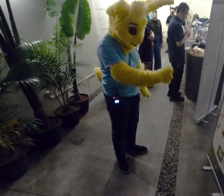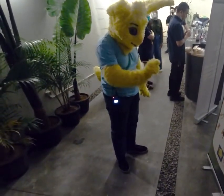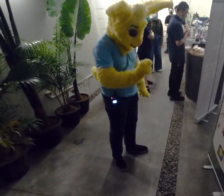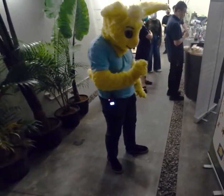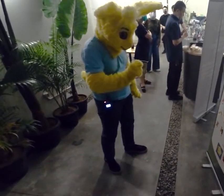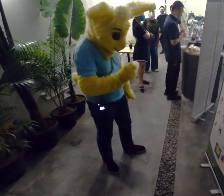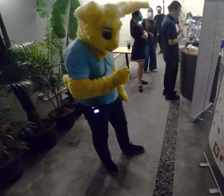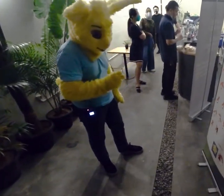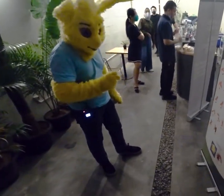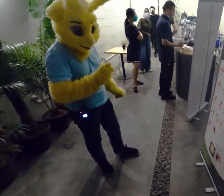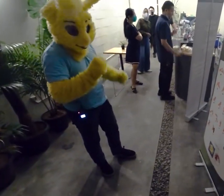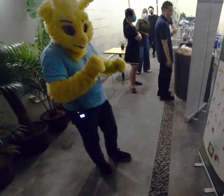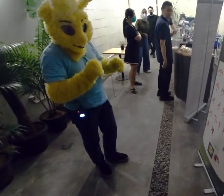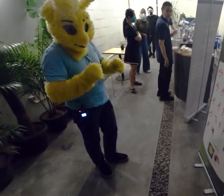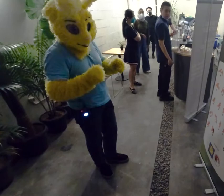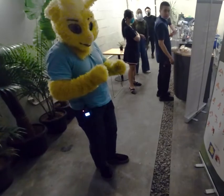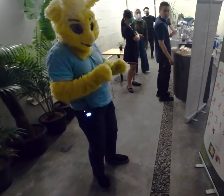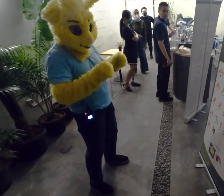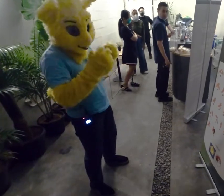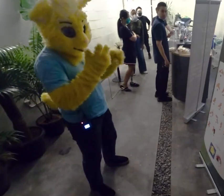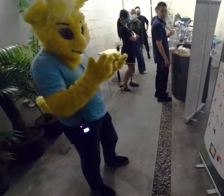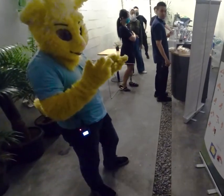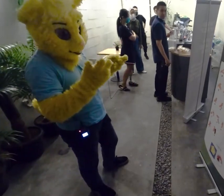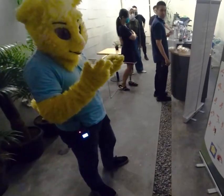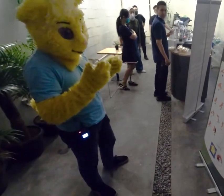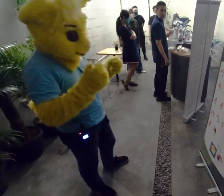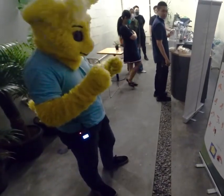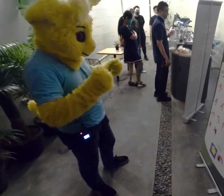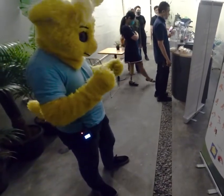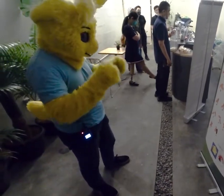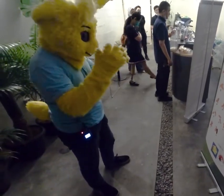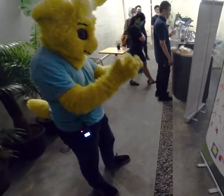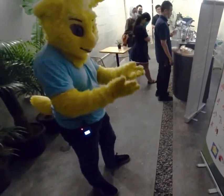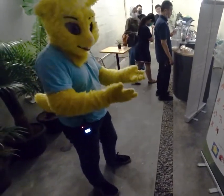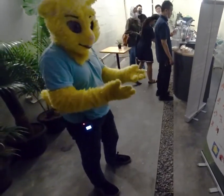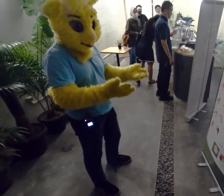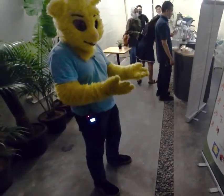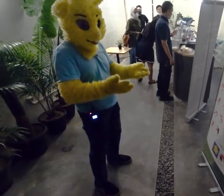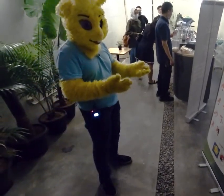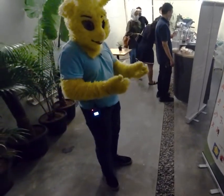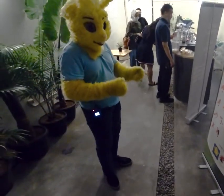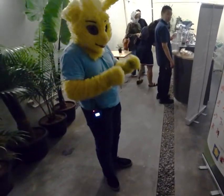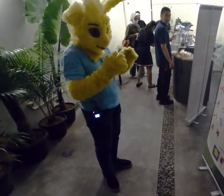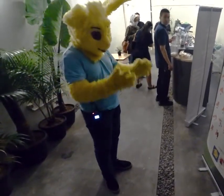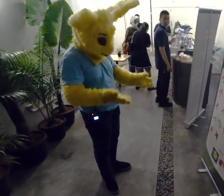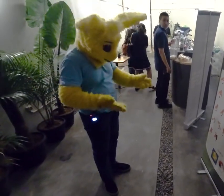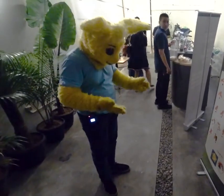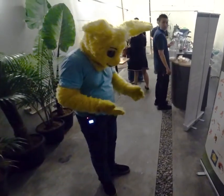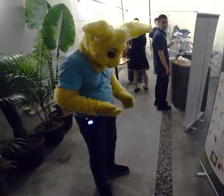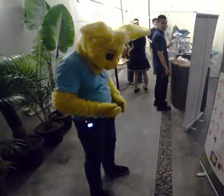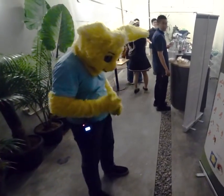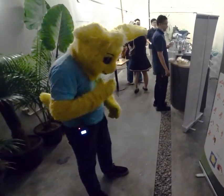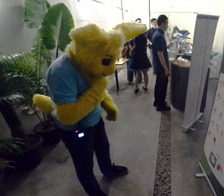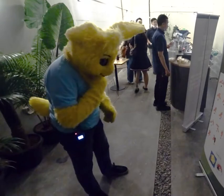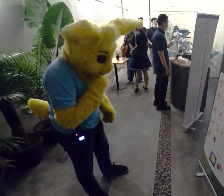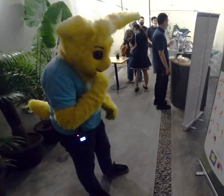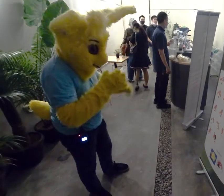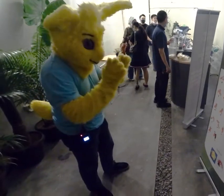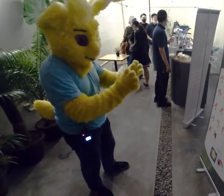for the sign language for the people and this is